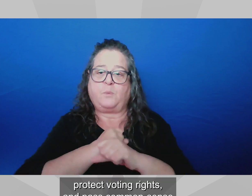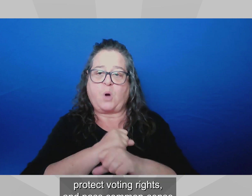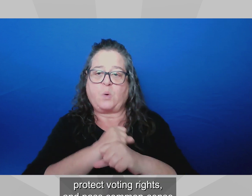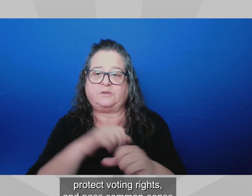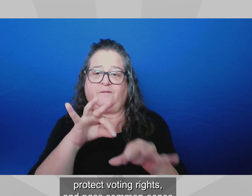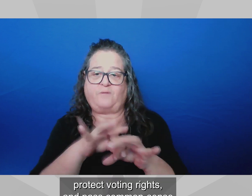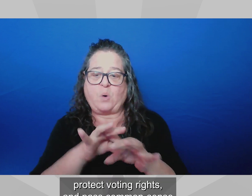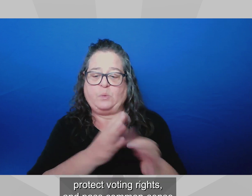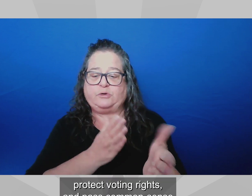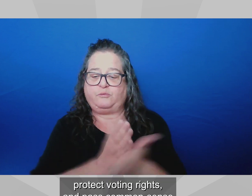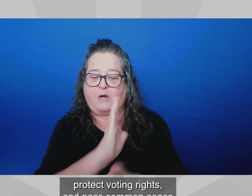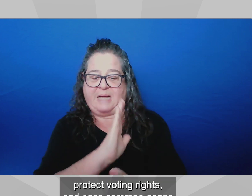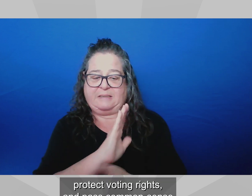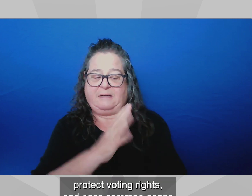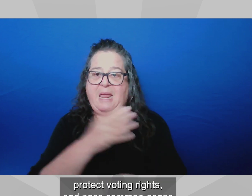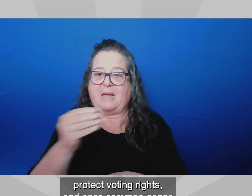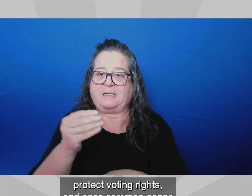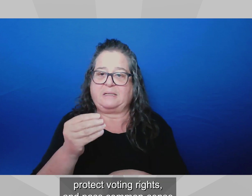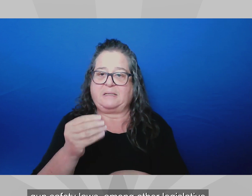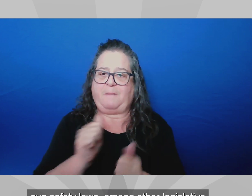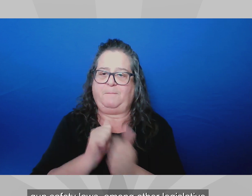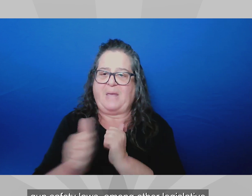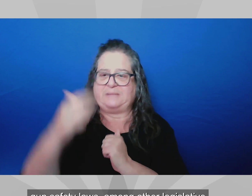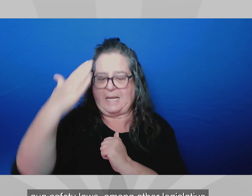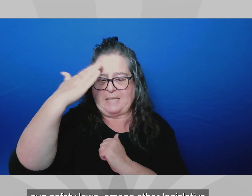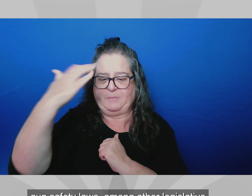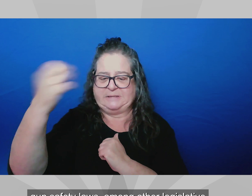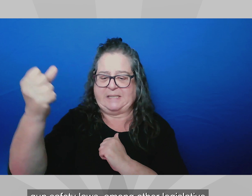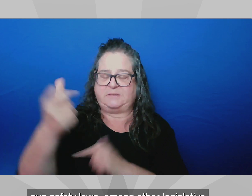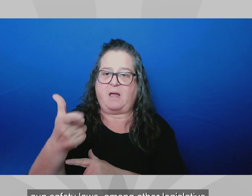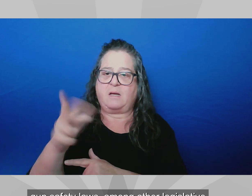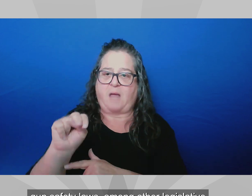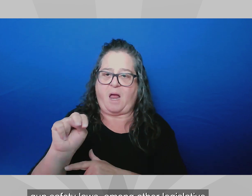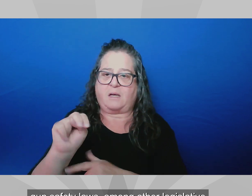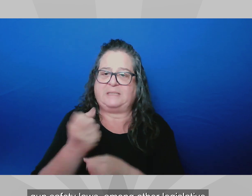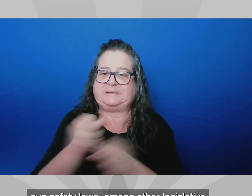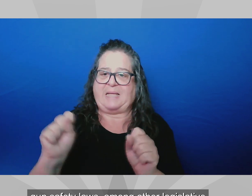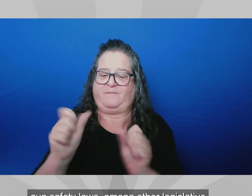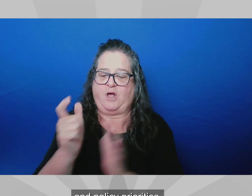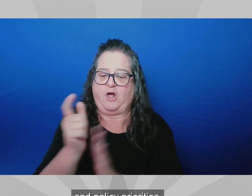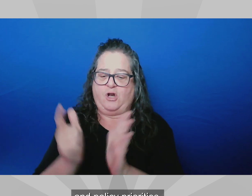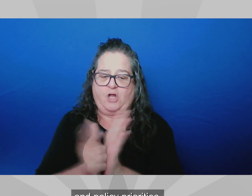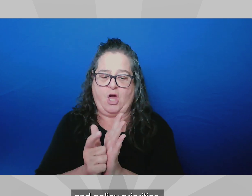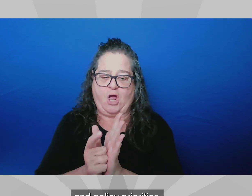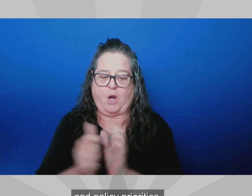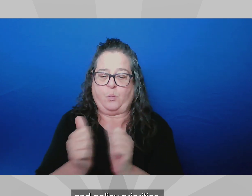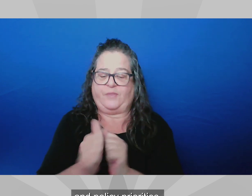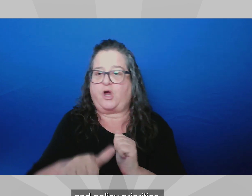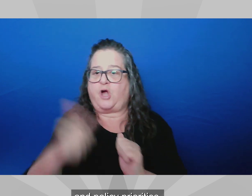protect voting rights, and pass common-sense gun safety laws, among other legislative and